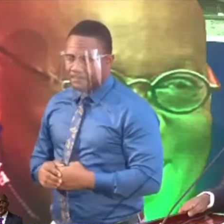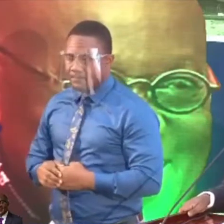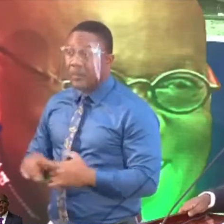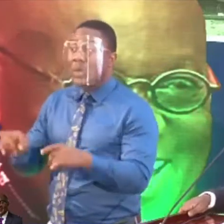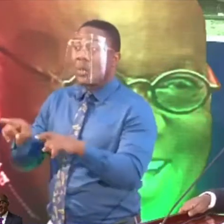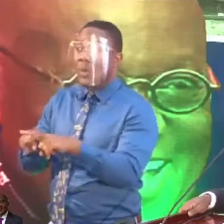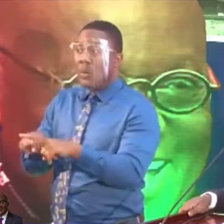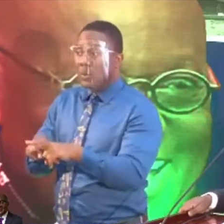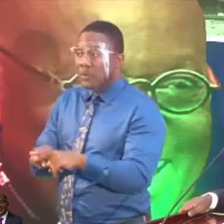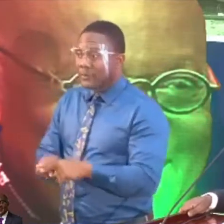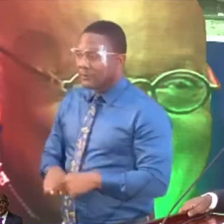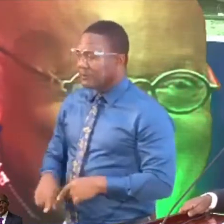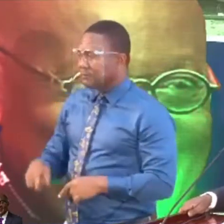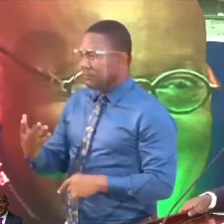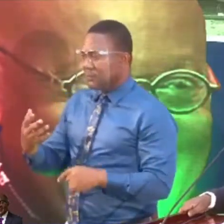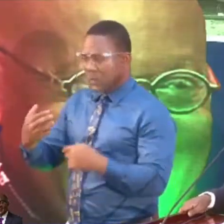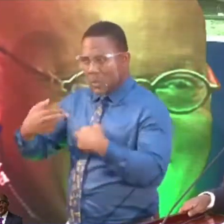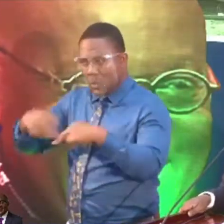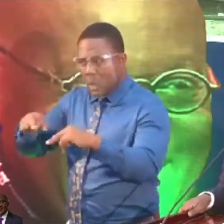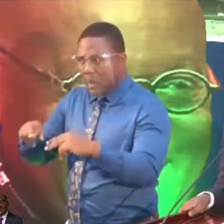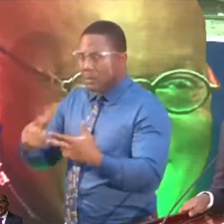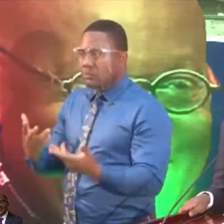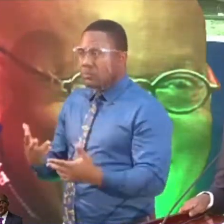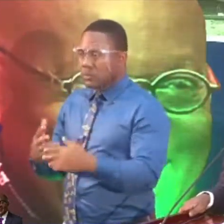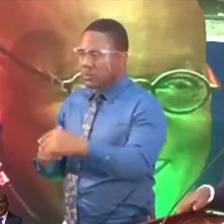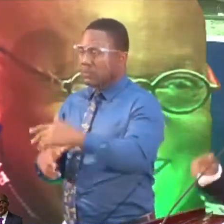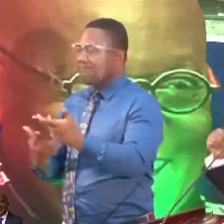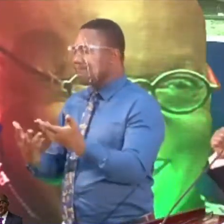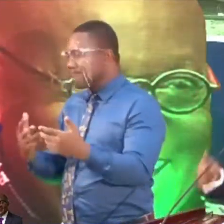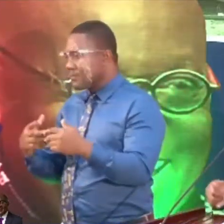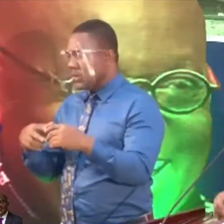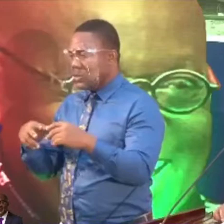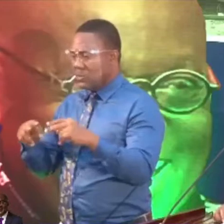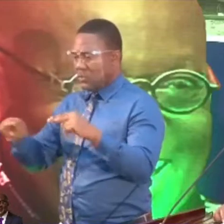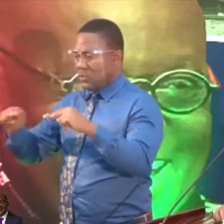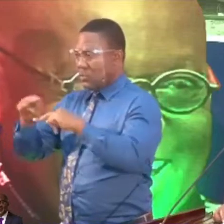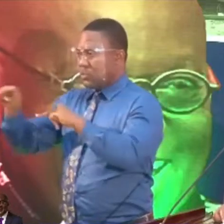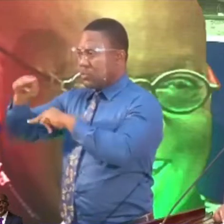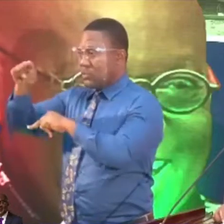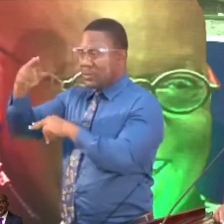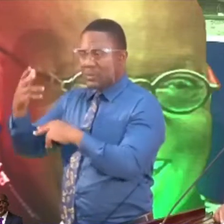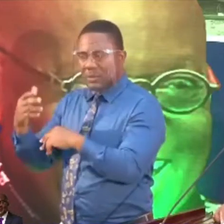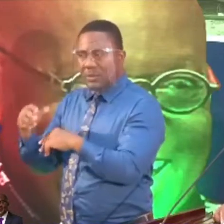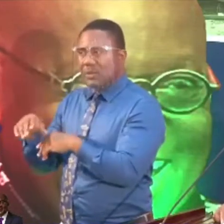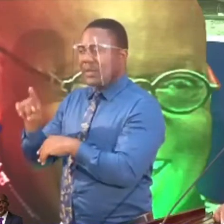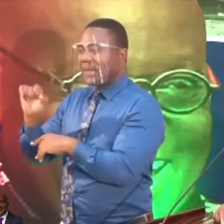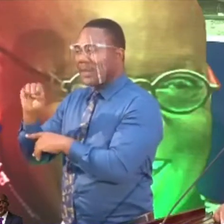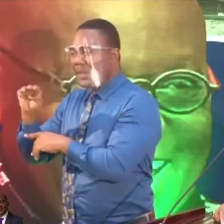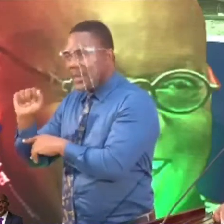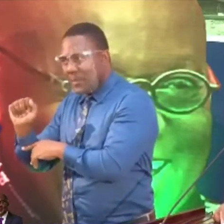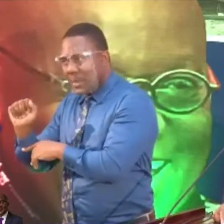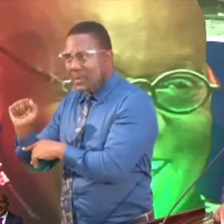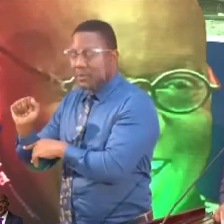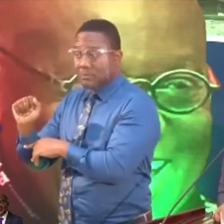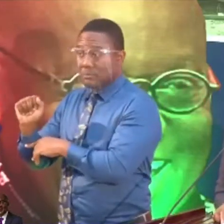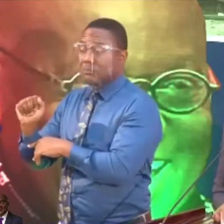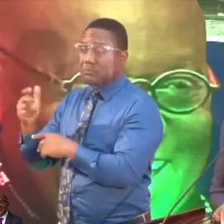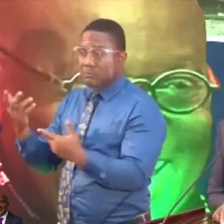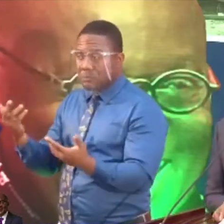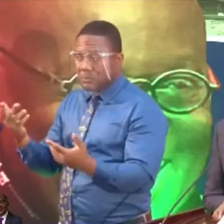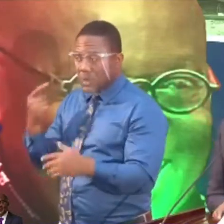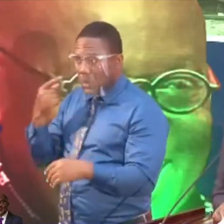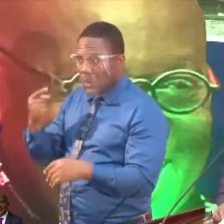4 state-of-the-art interchanges. We have the Tema interchange, where the loan, the sword cutting,